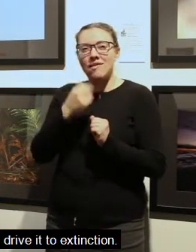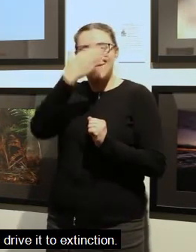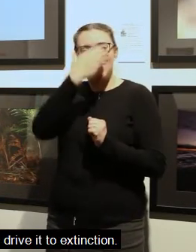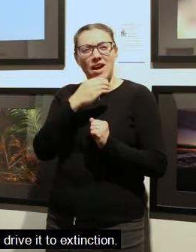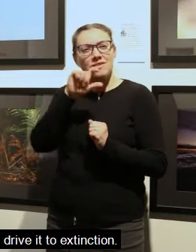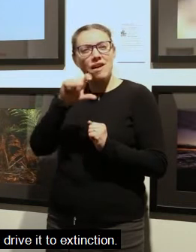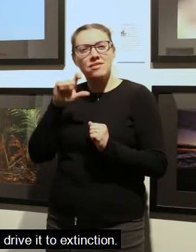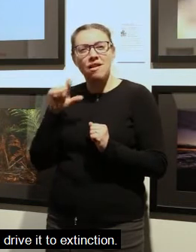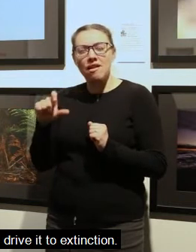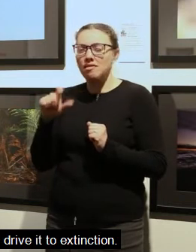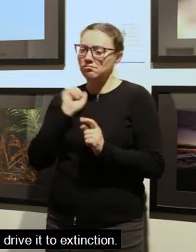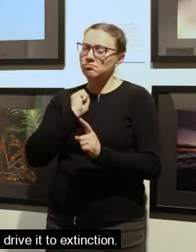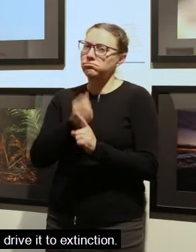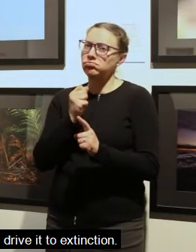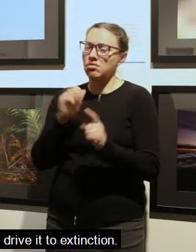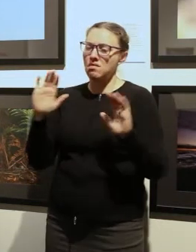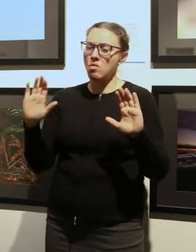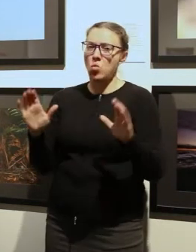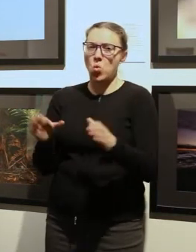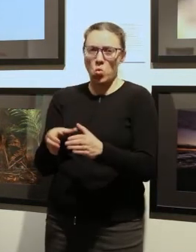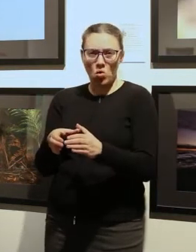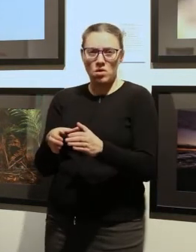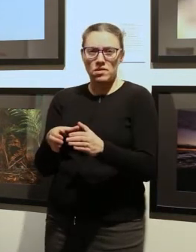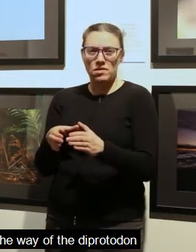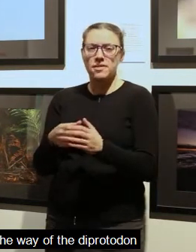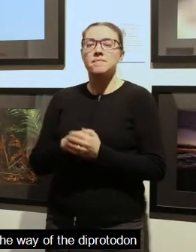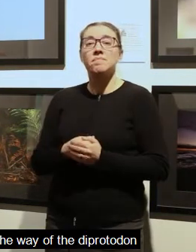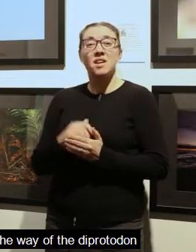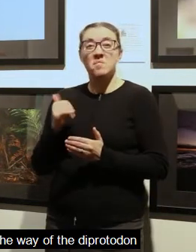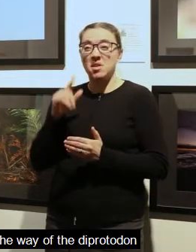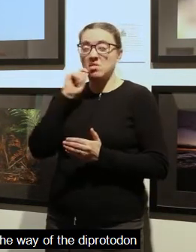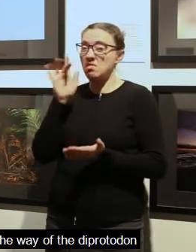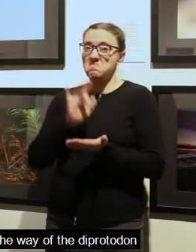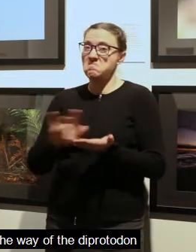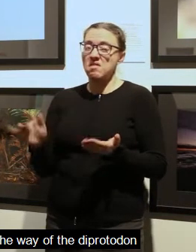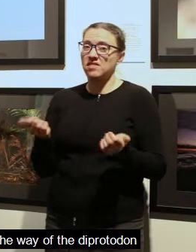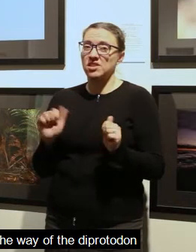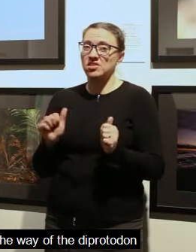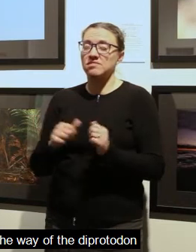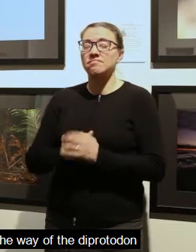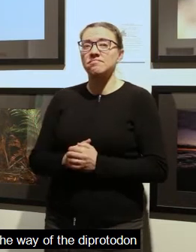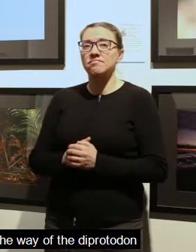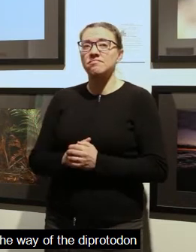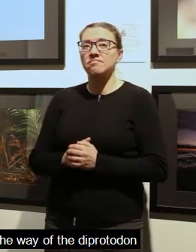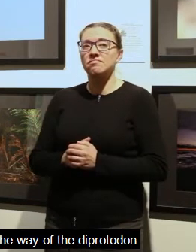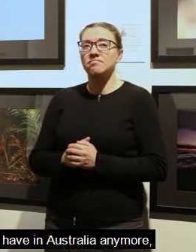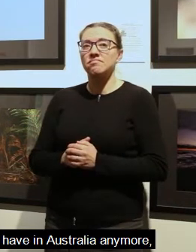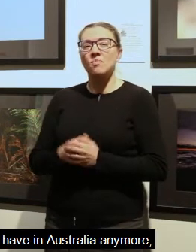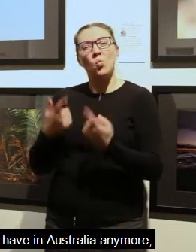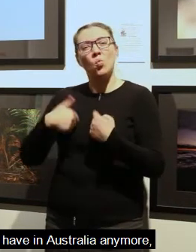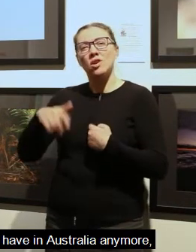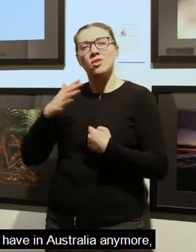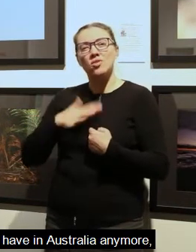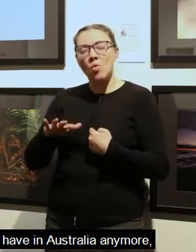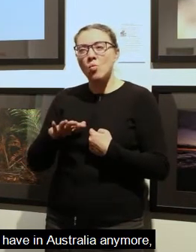disease that could actually drive it to extinction. We don't want this animal to go the way of the diprotodon and lots